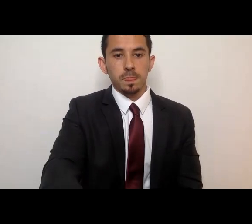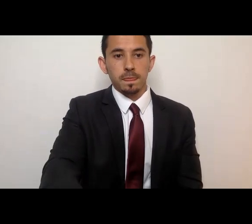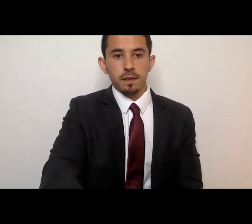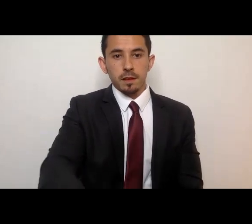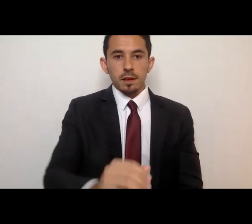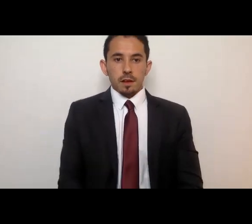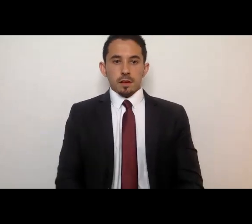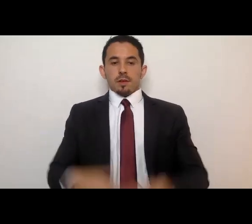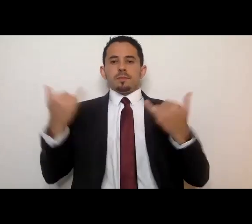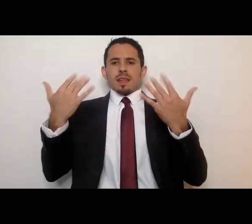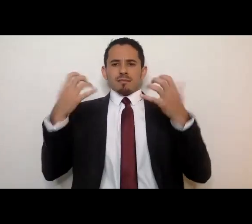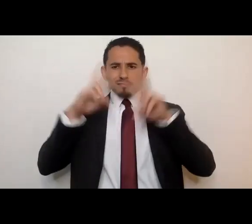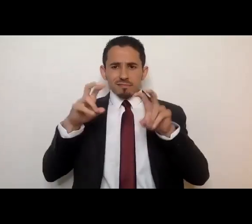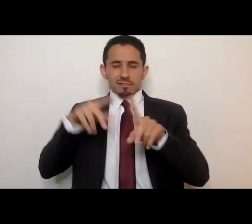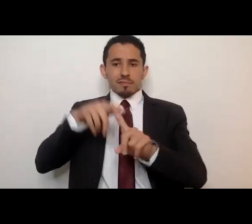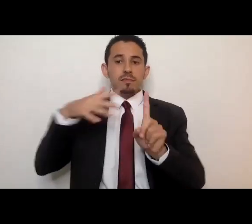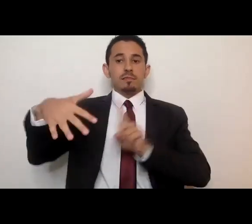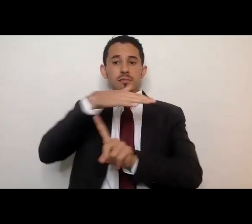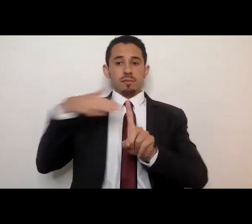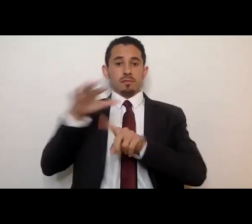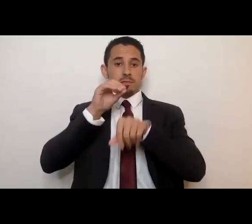So this is what we'll be focusing from now on.